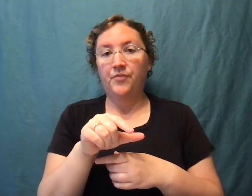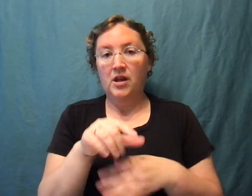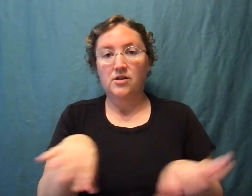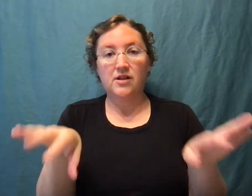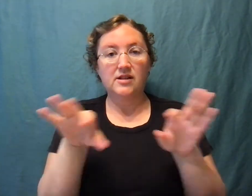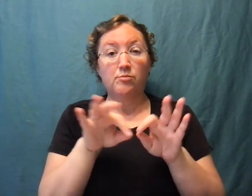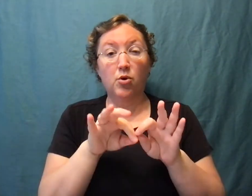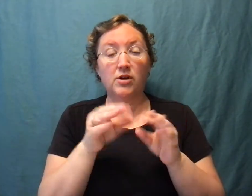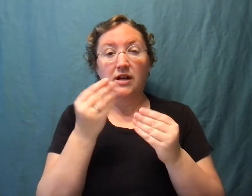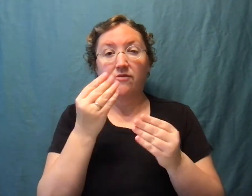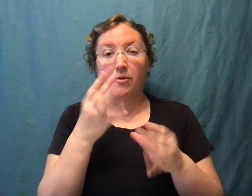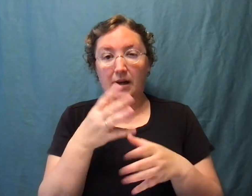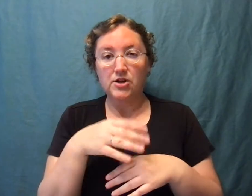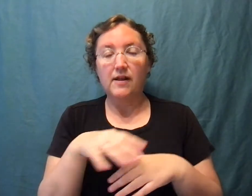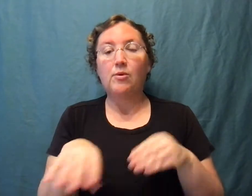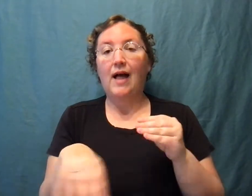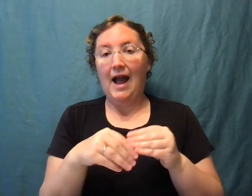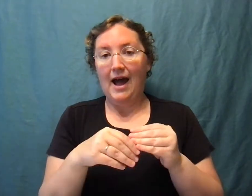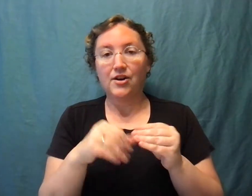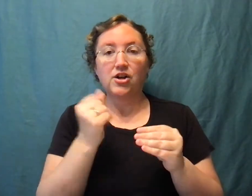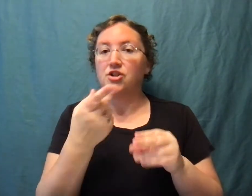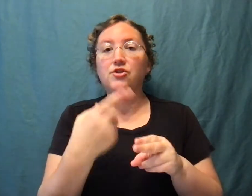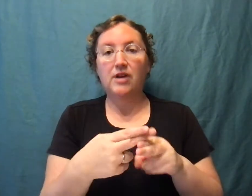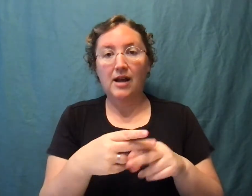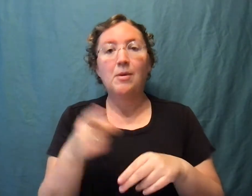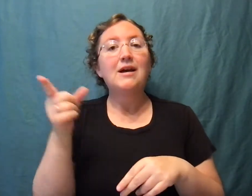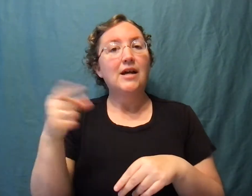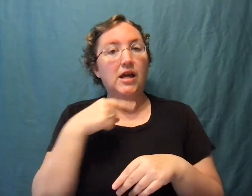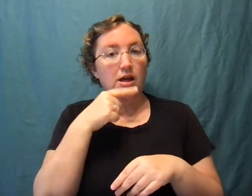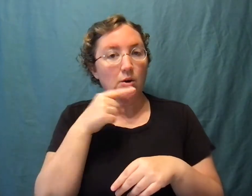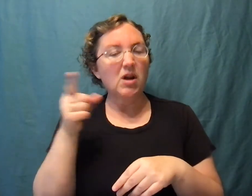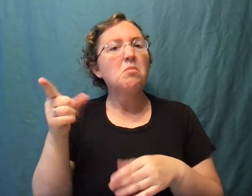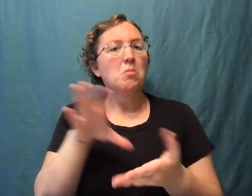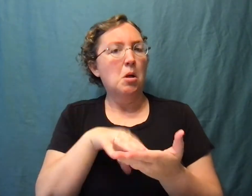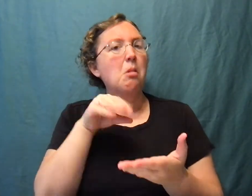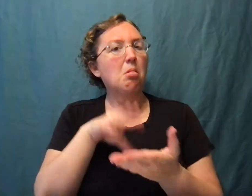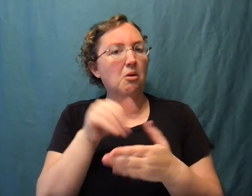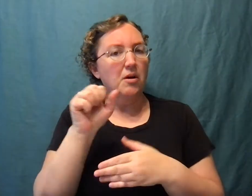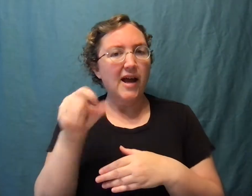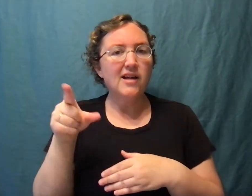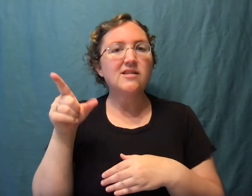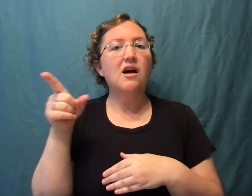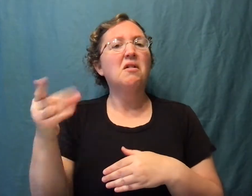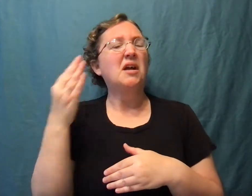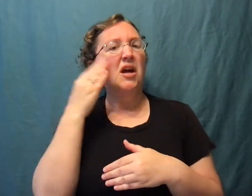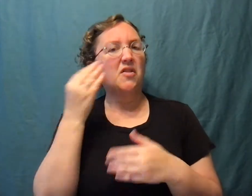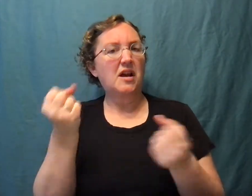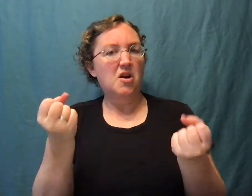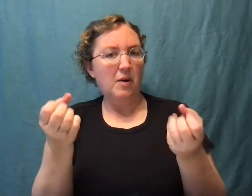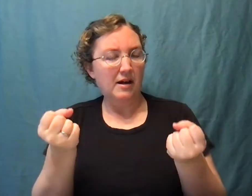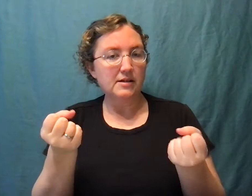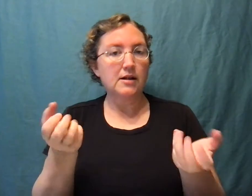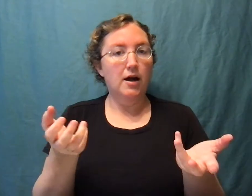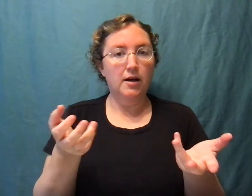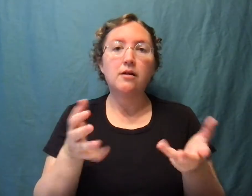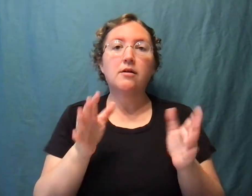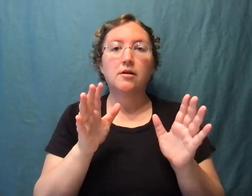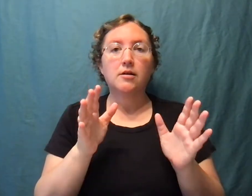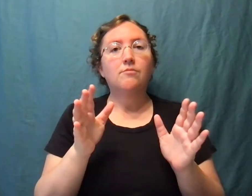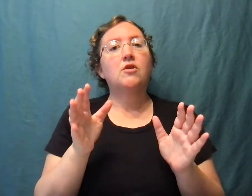so that's important information they will add, not just your name. Hearing, learn ASL, they know how to sign. This